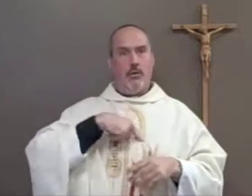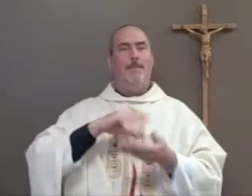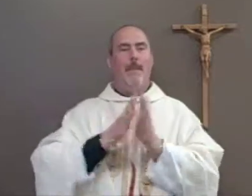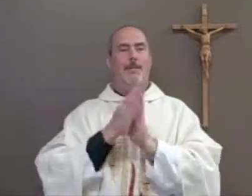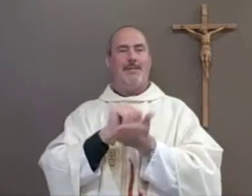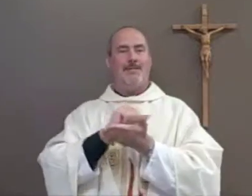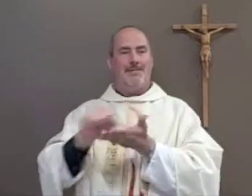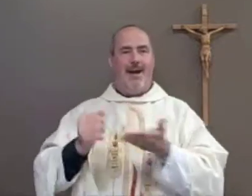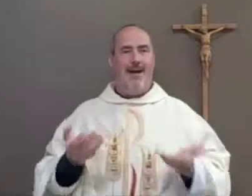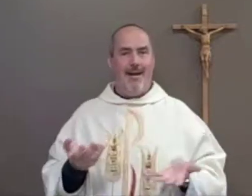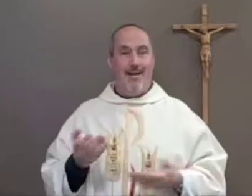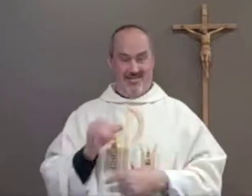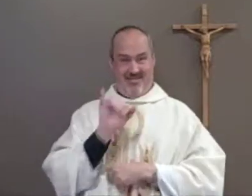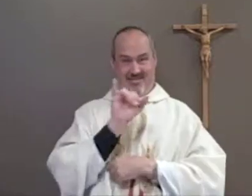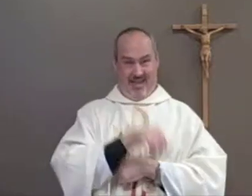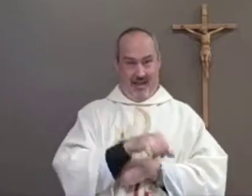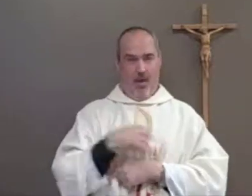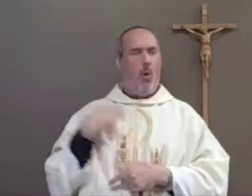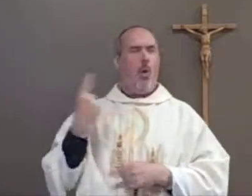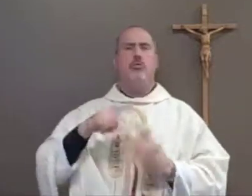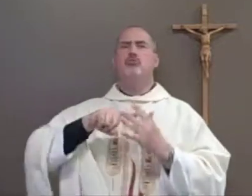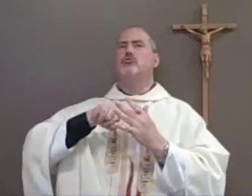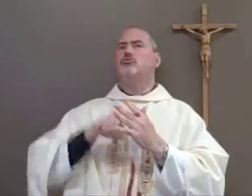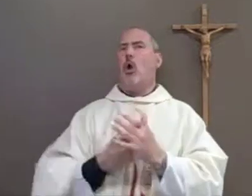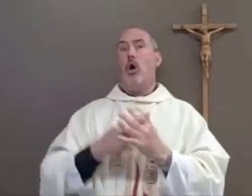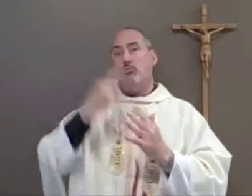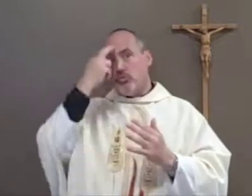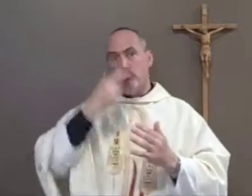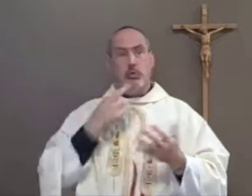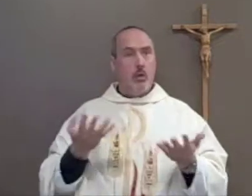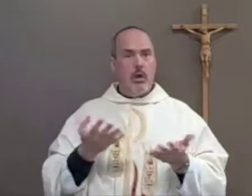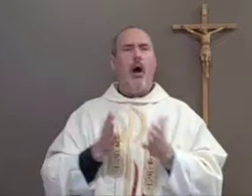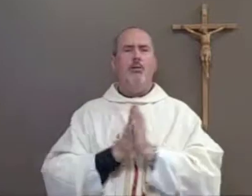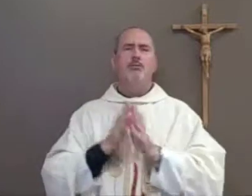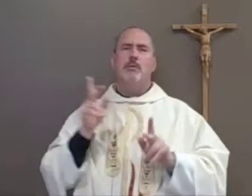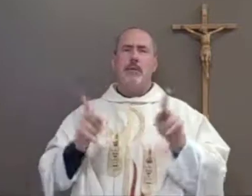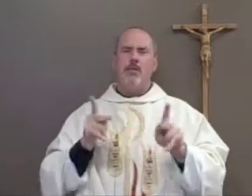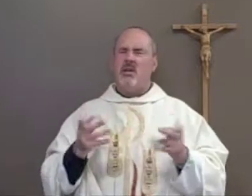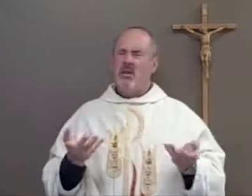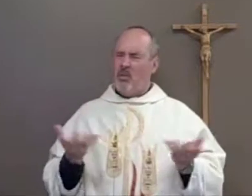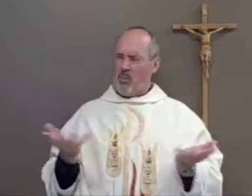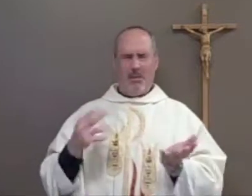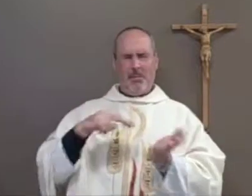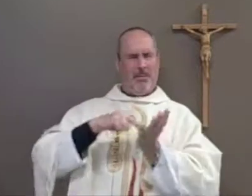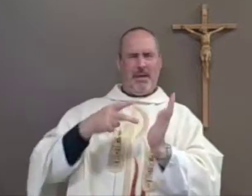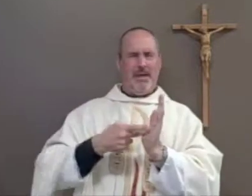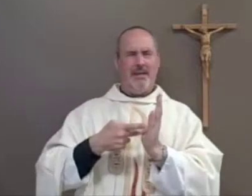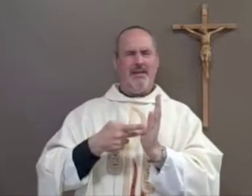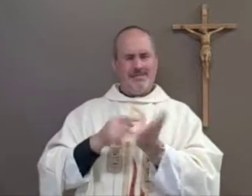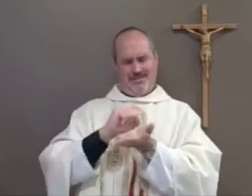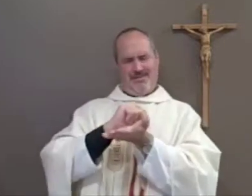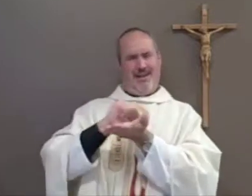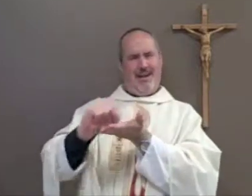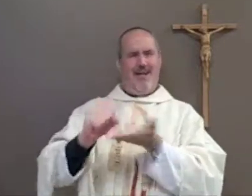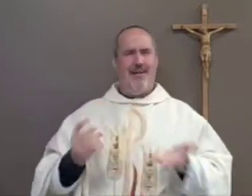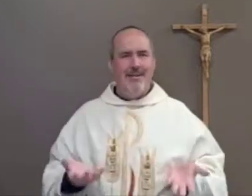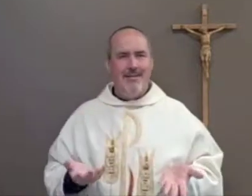all called to be saints. And I always start the retreat by asking people what they think being a saint